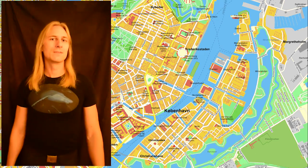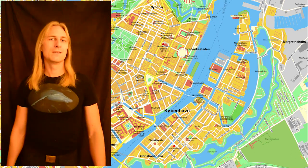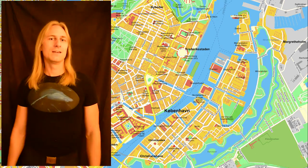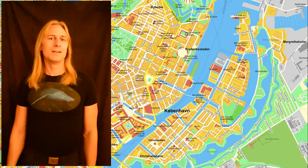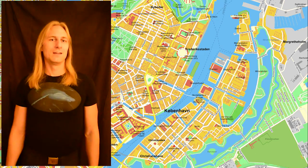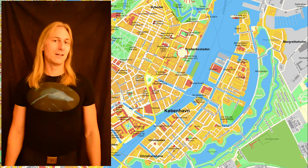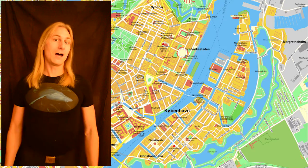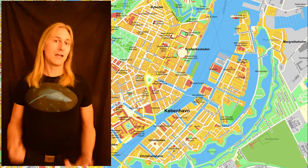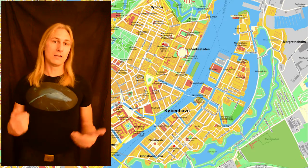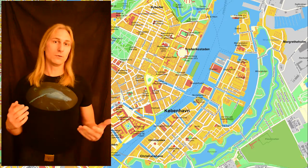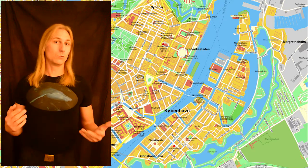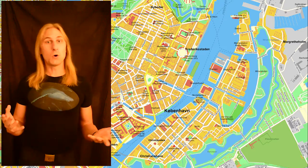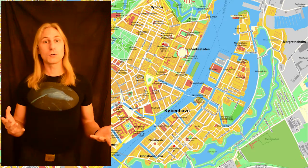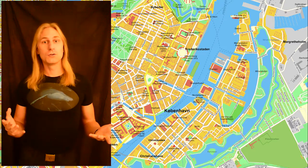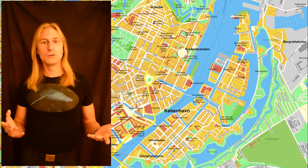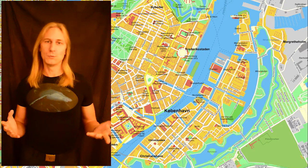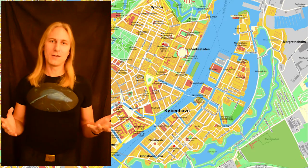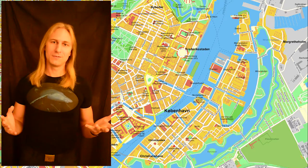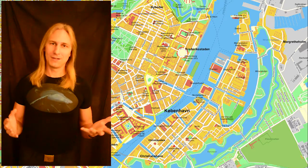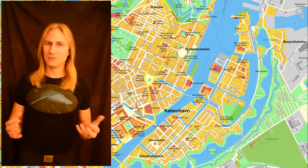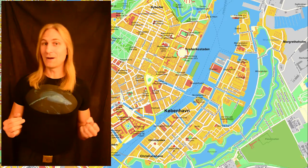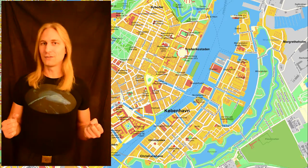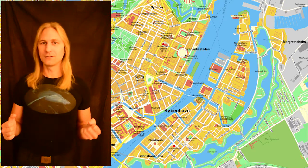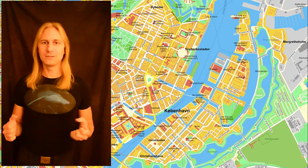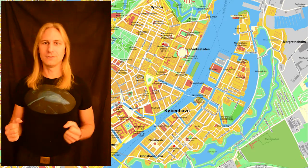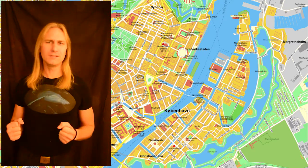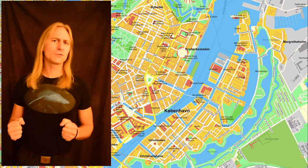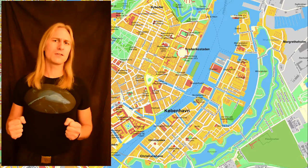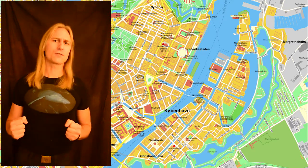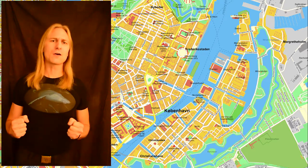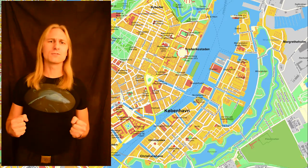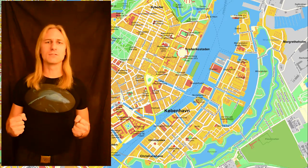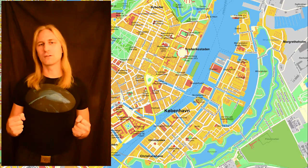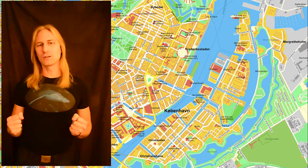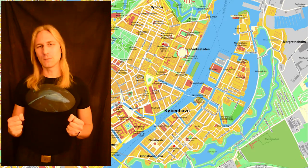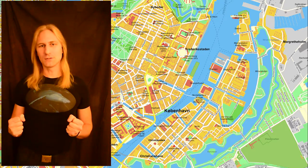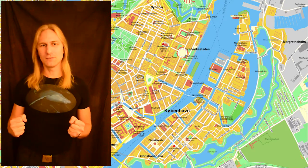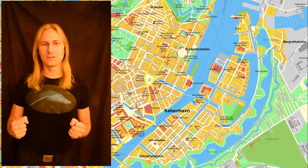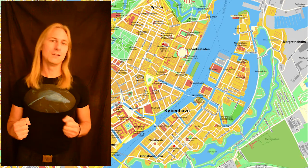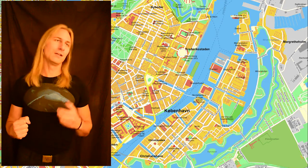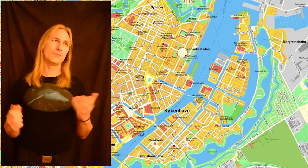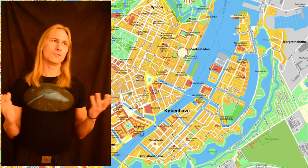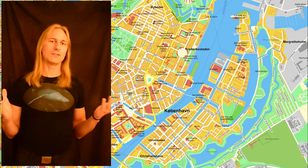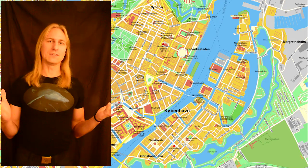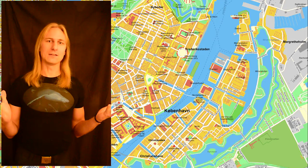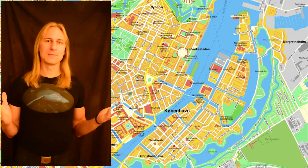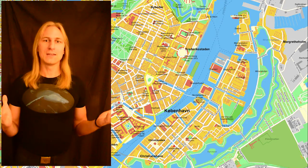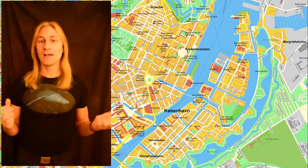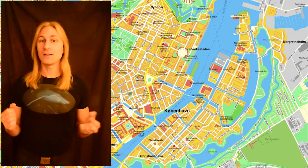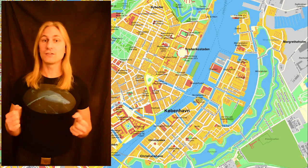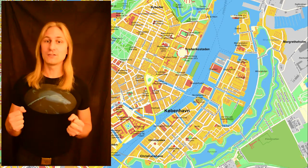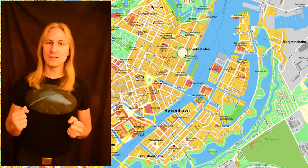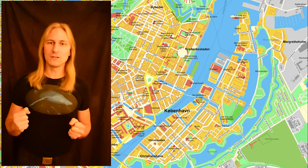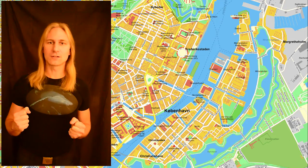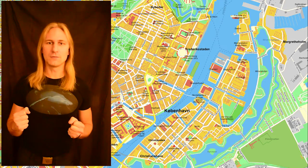Now, I have walked, run and bicycled literally thousands of kilometers in this city,